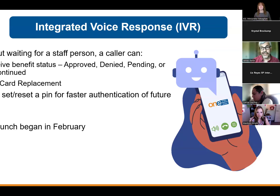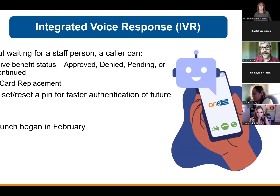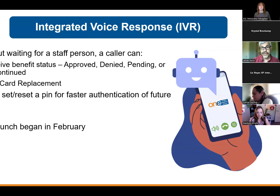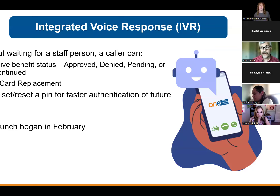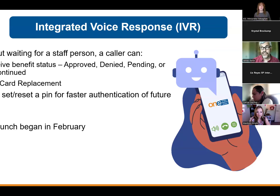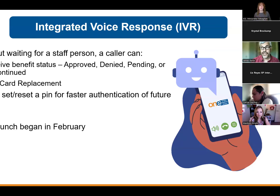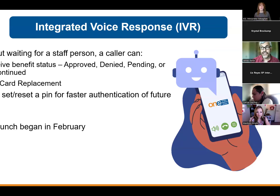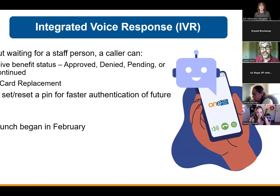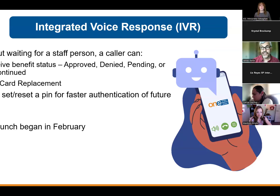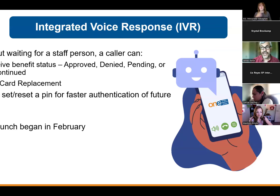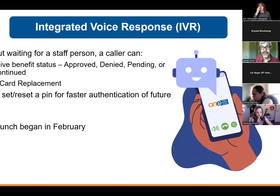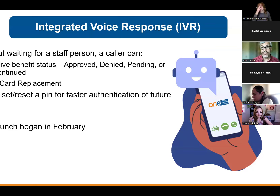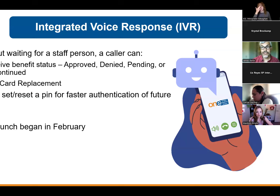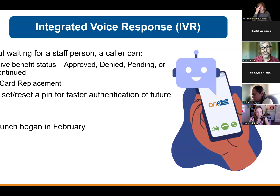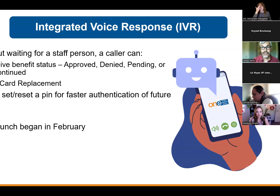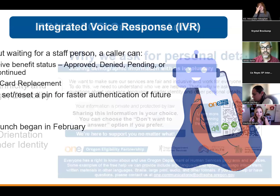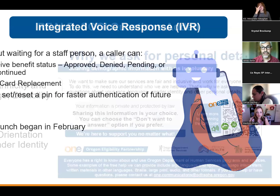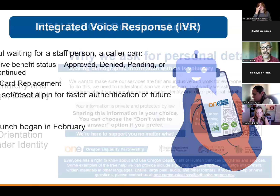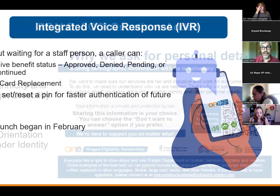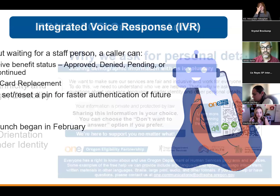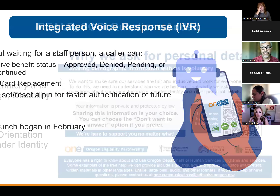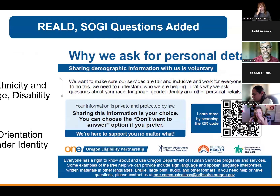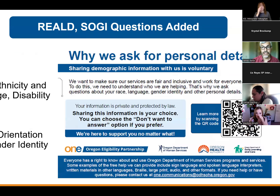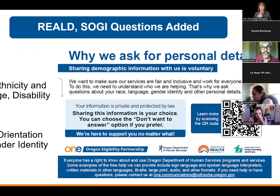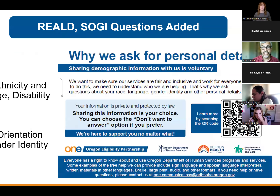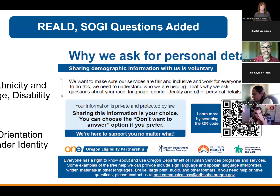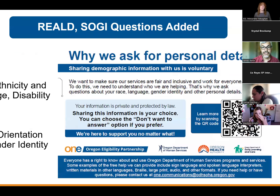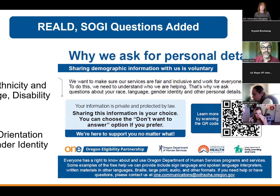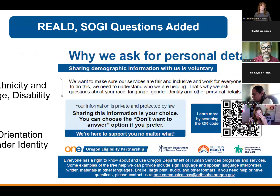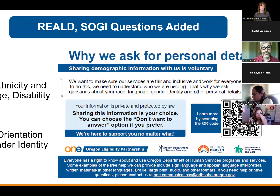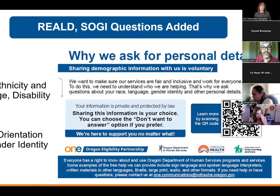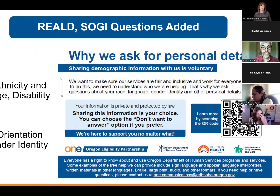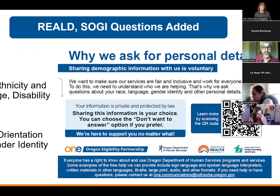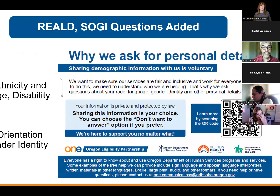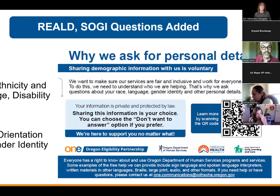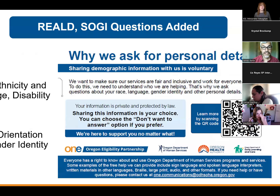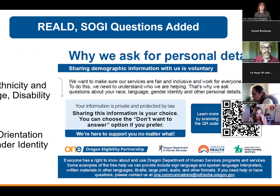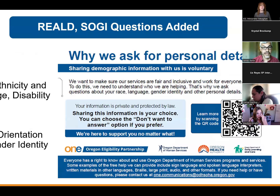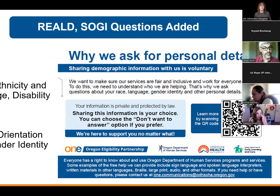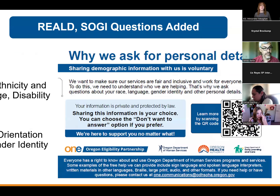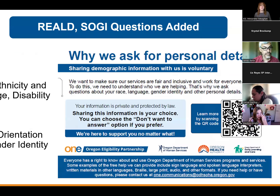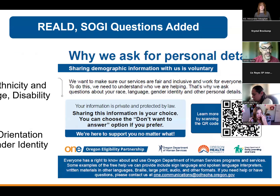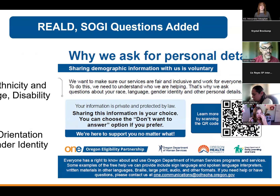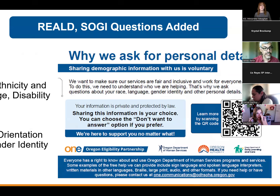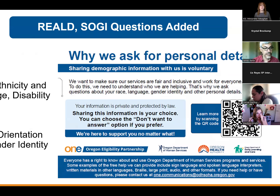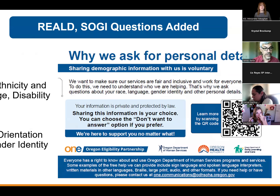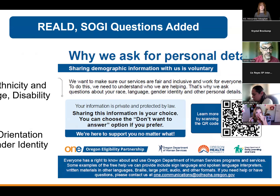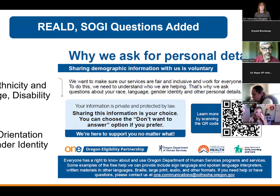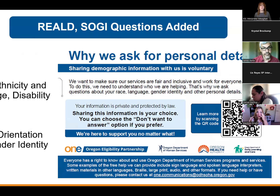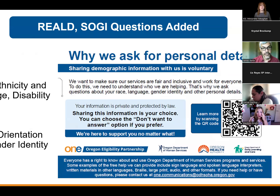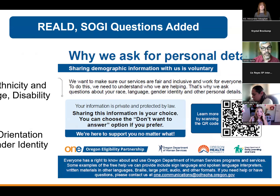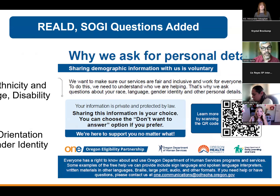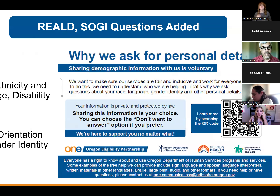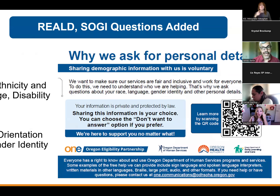And another change that has happened recently is something that state passed into